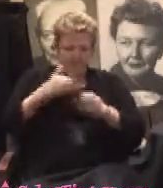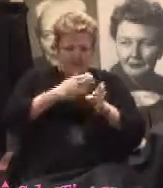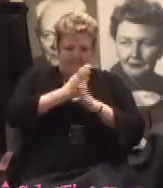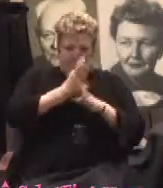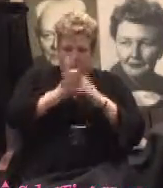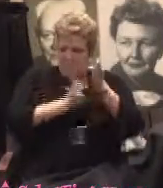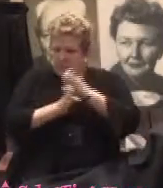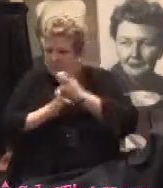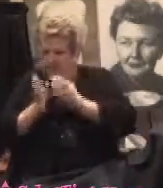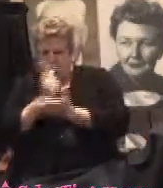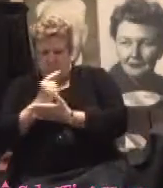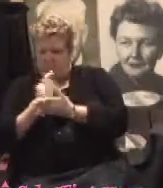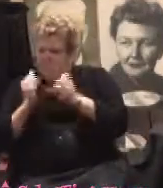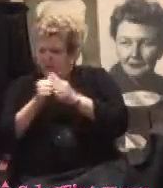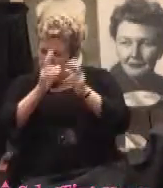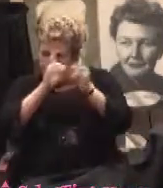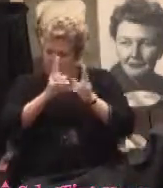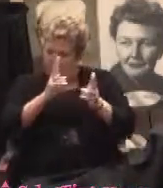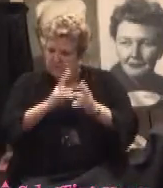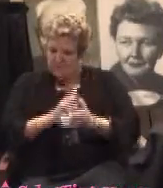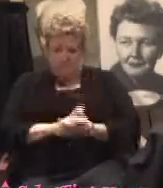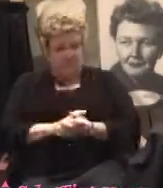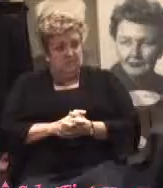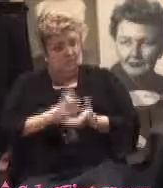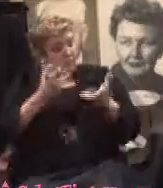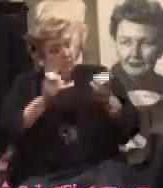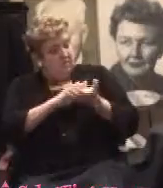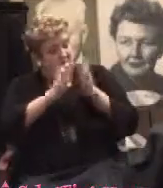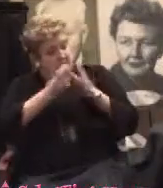And I said, "Yeah." He said, "You want to be the manager?"